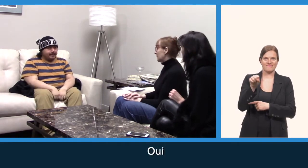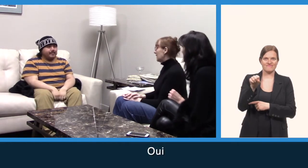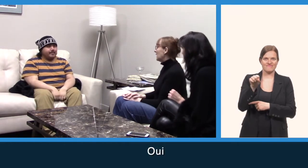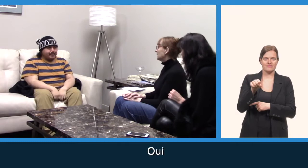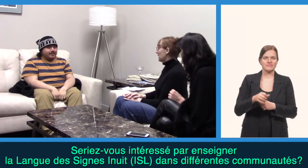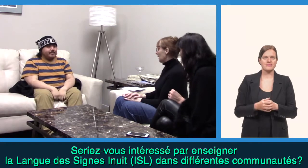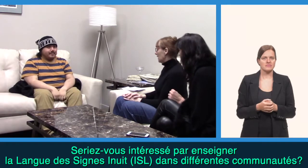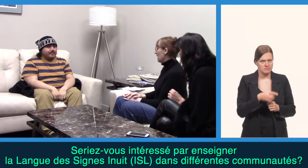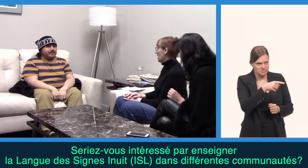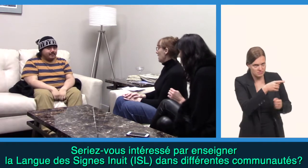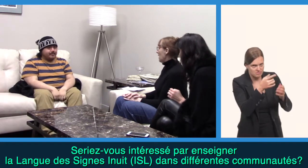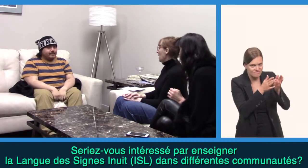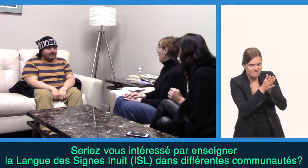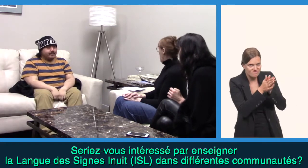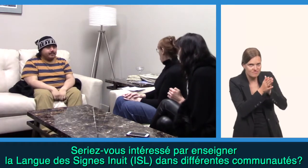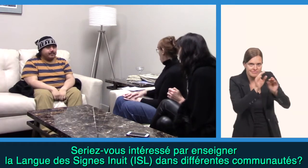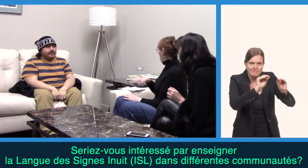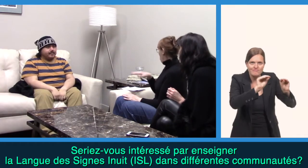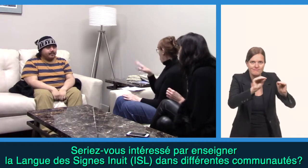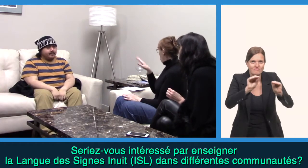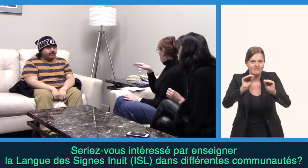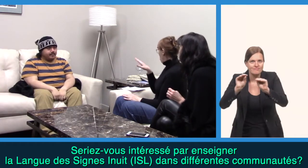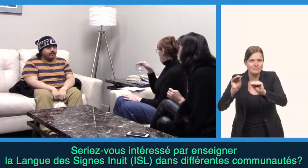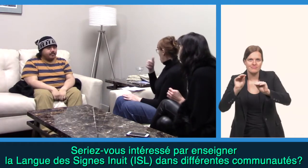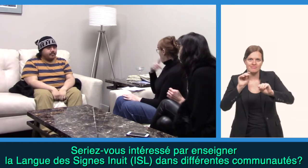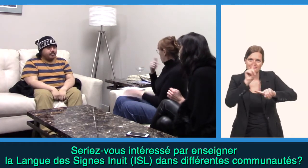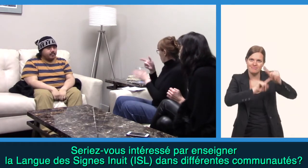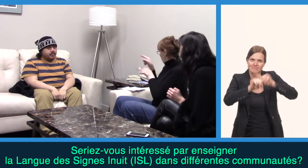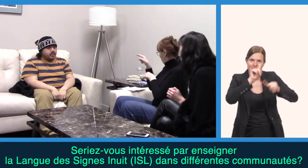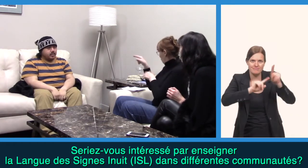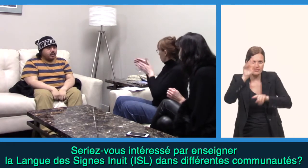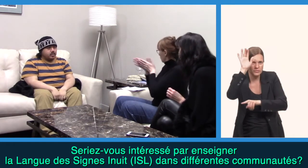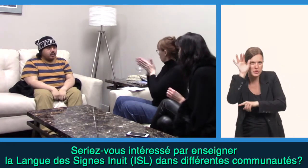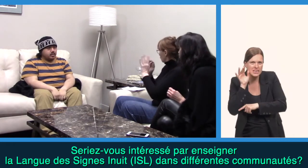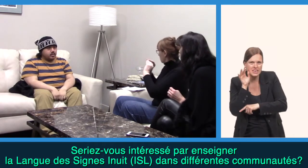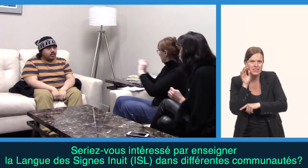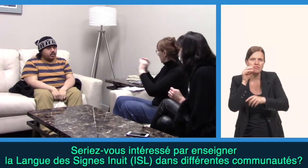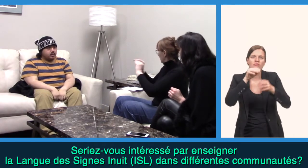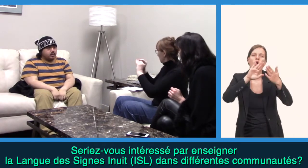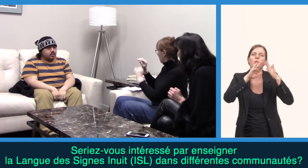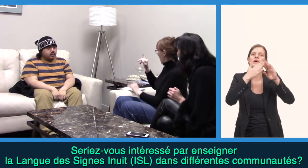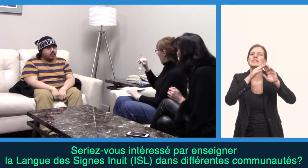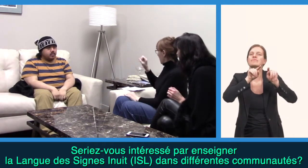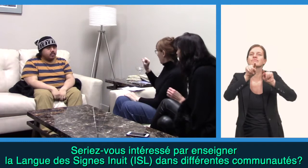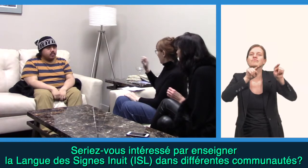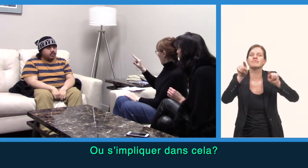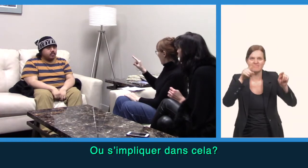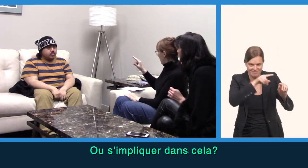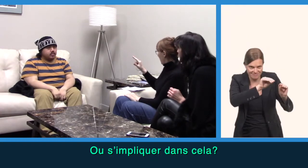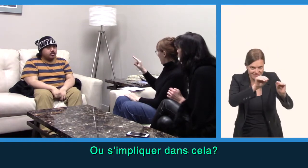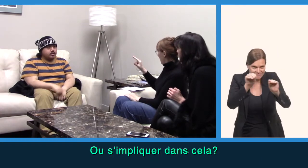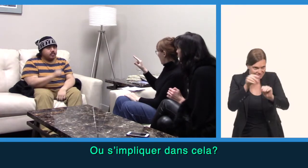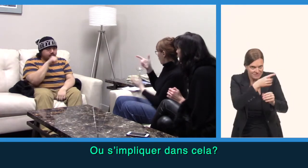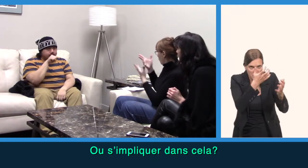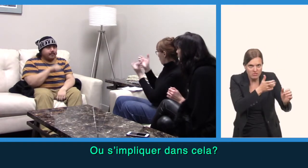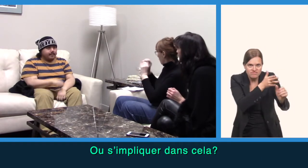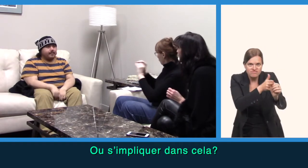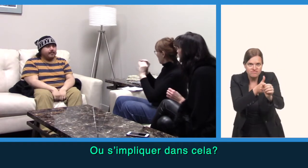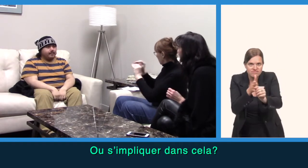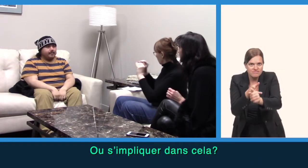Yes. Would you be Yes. interested in teaching Inuit Sign Language in different communities and becoming involved with that?